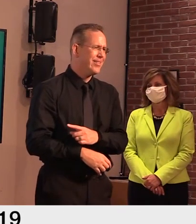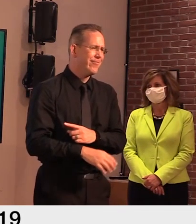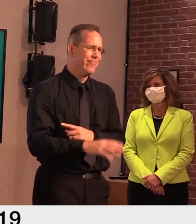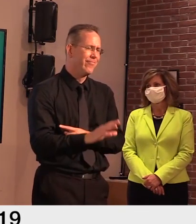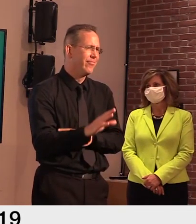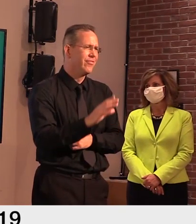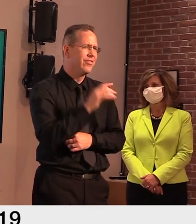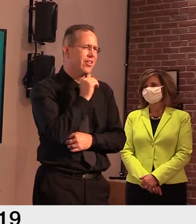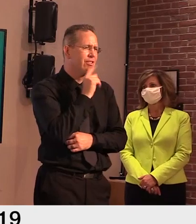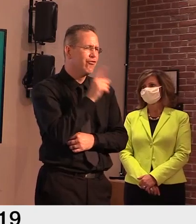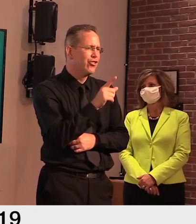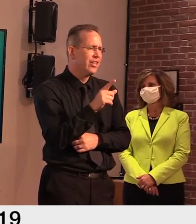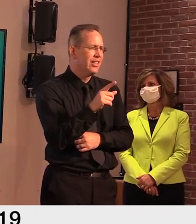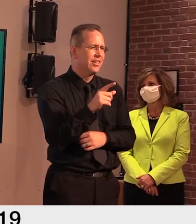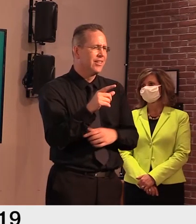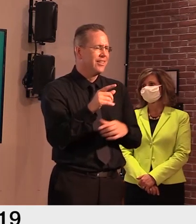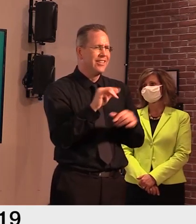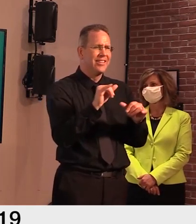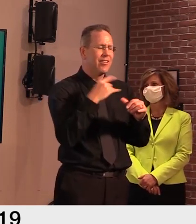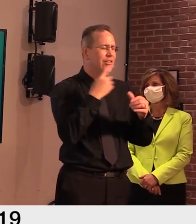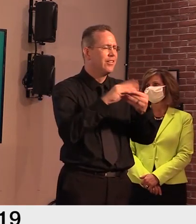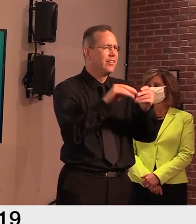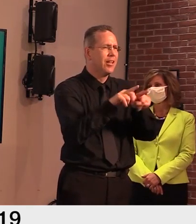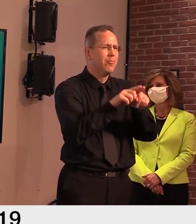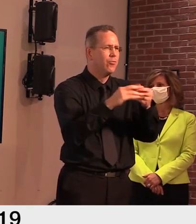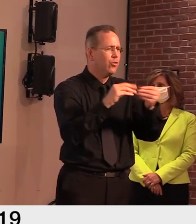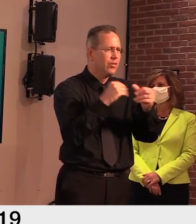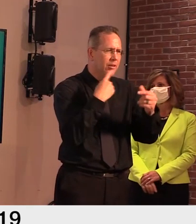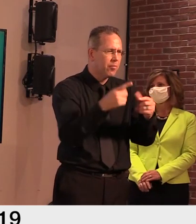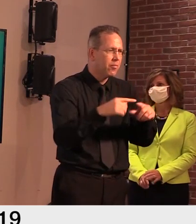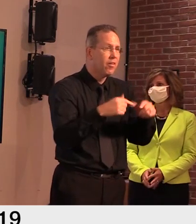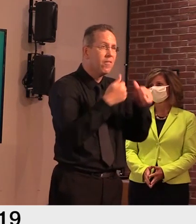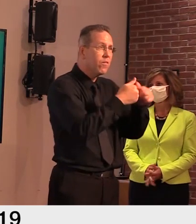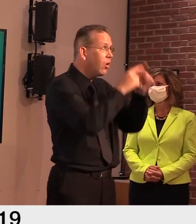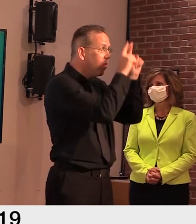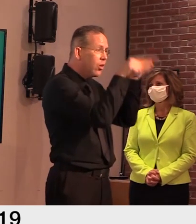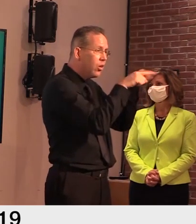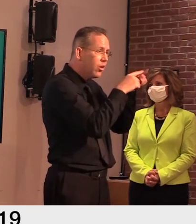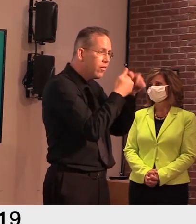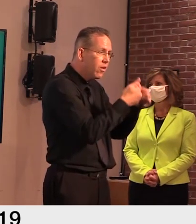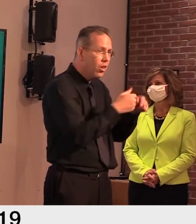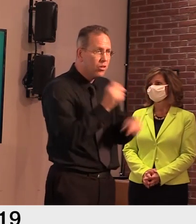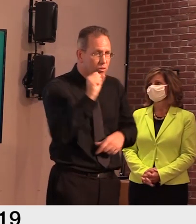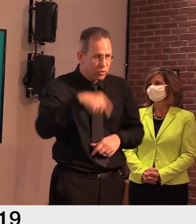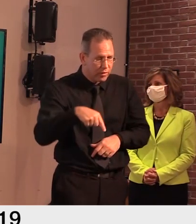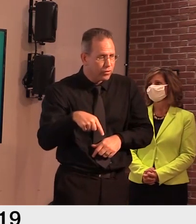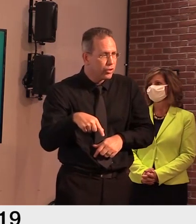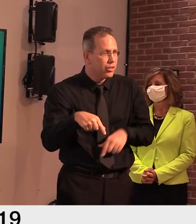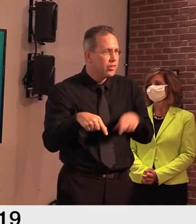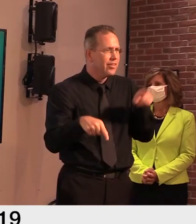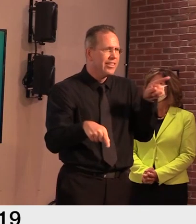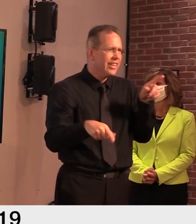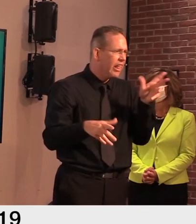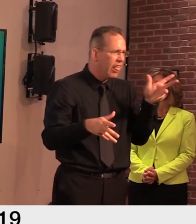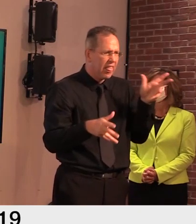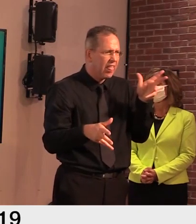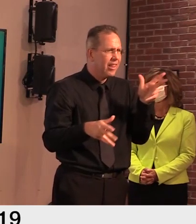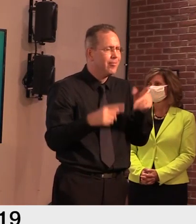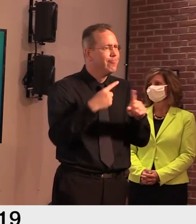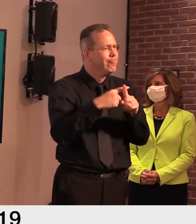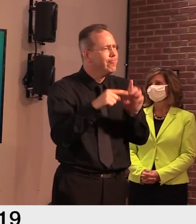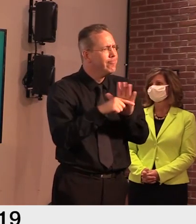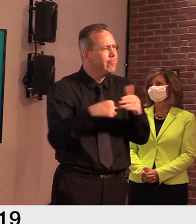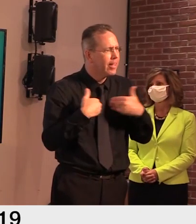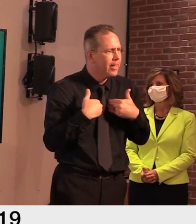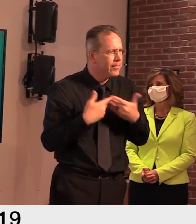doesn't tell the whole story. It doesn't talk about the number of shelves and partitions and so forth and so on. I mean, it just, that